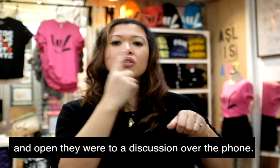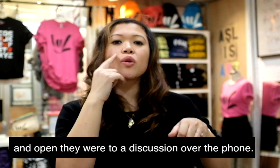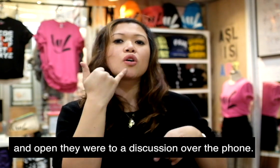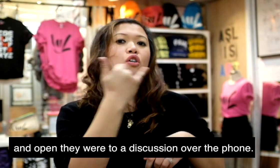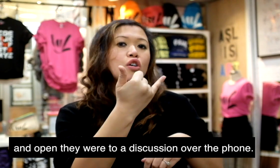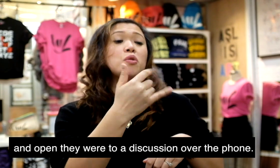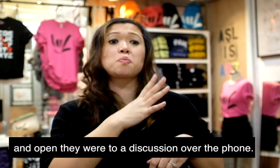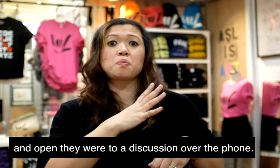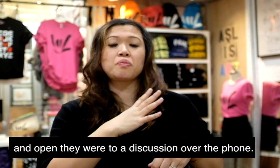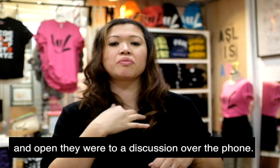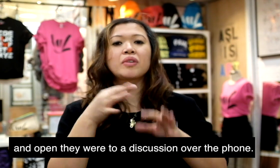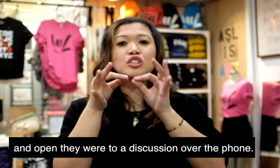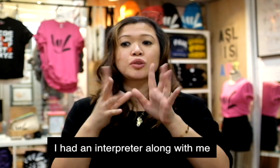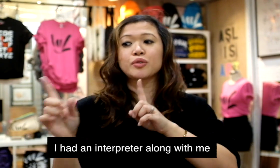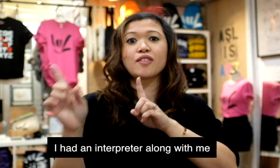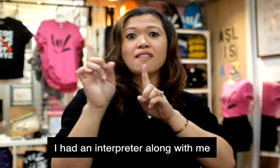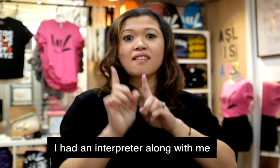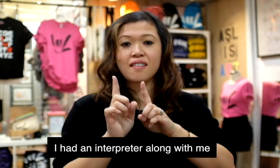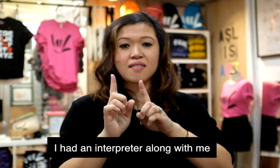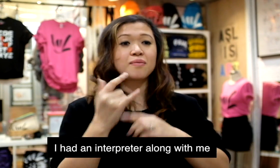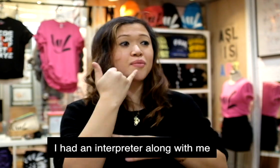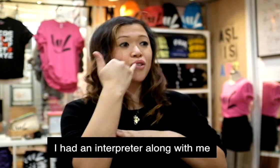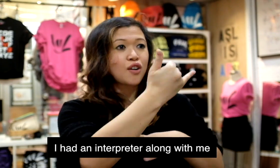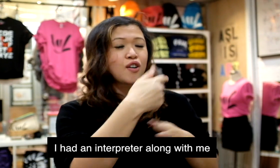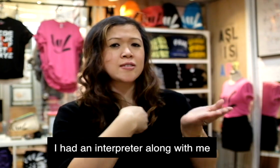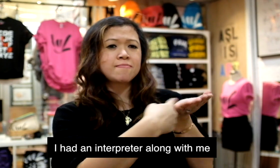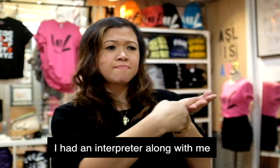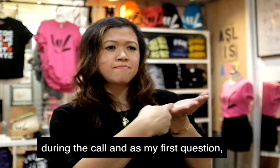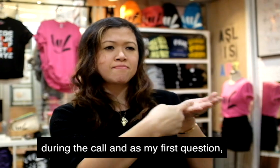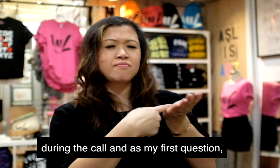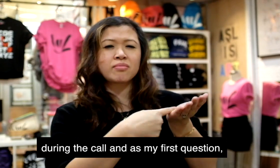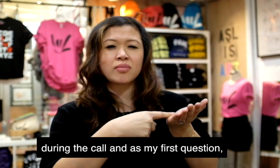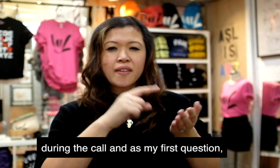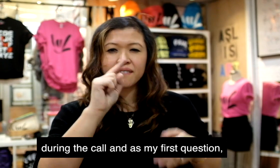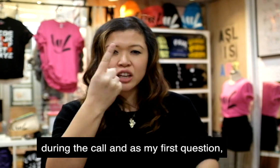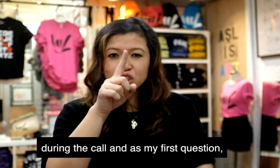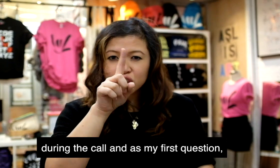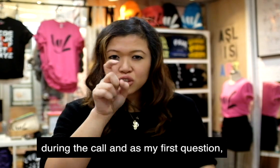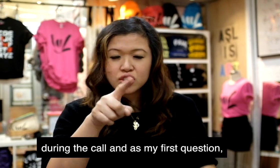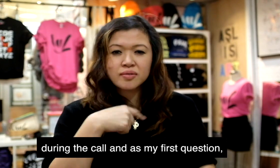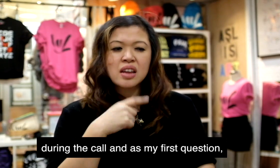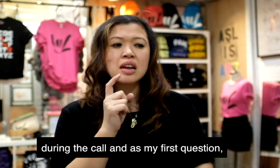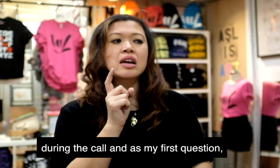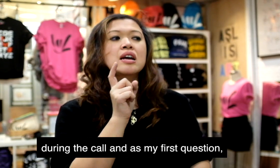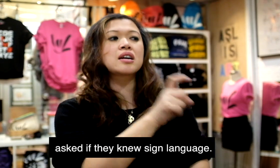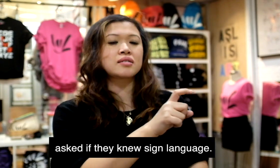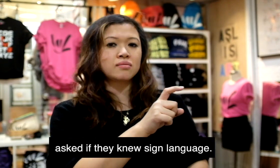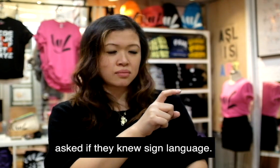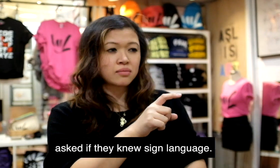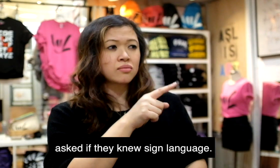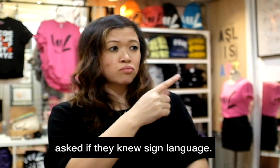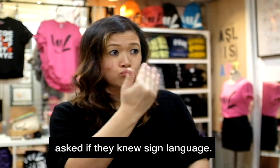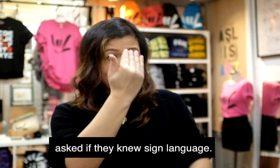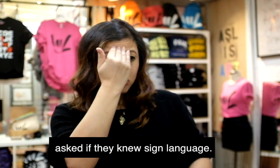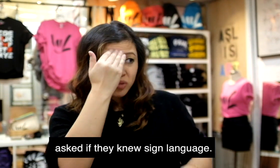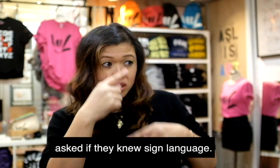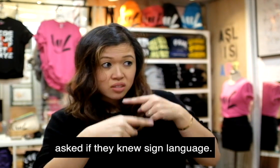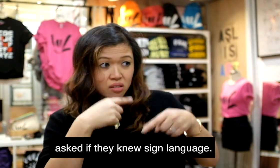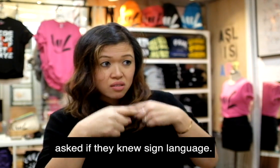open to a discussion over the telephone. So I had an interpreter with me, and we made a phone call. And I asked my first question. I said, "Do you know any sign